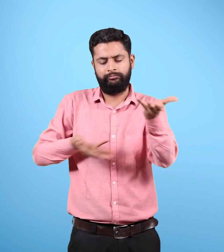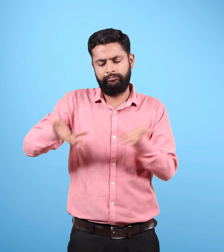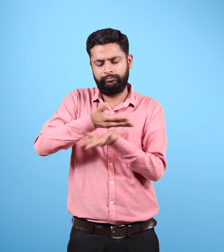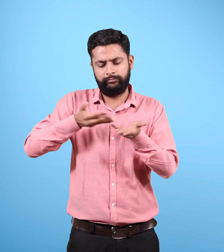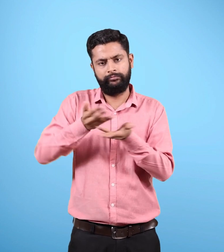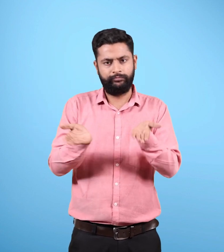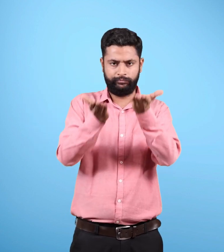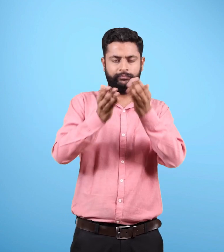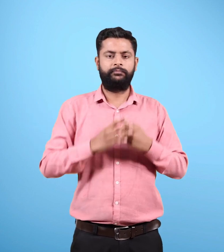at home.